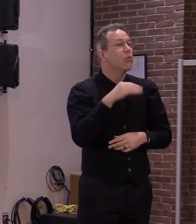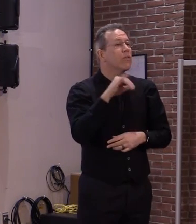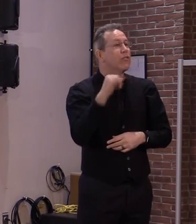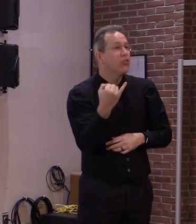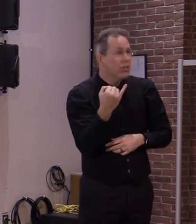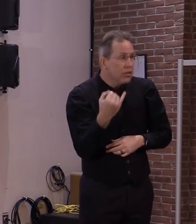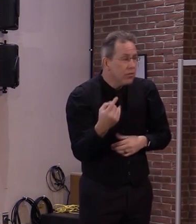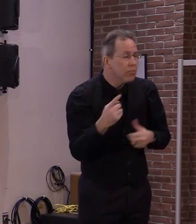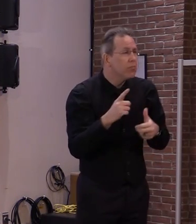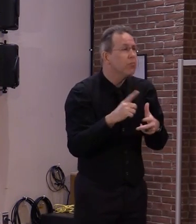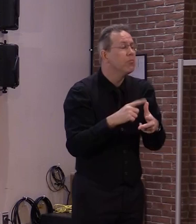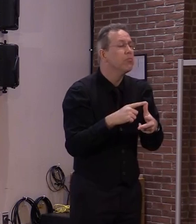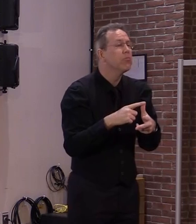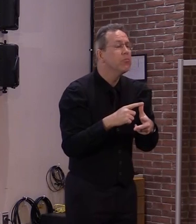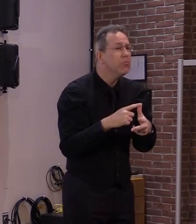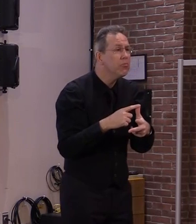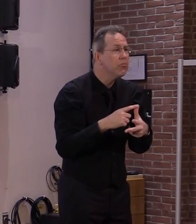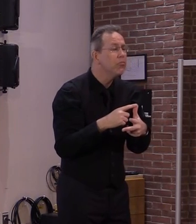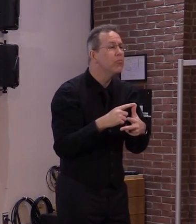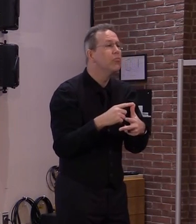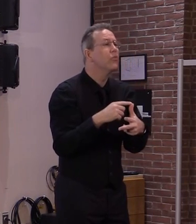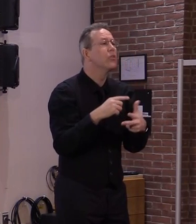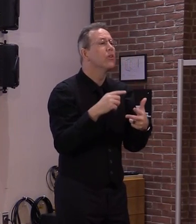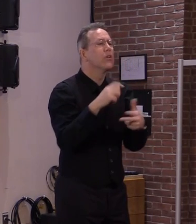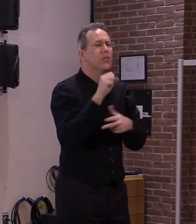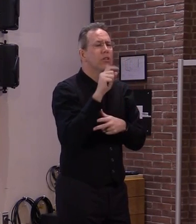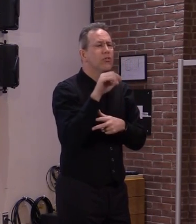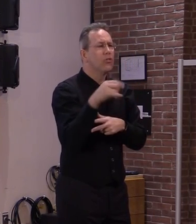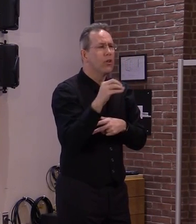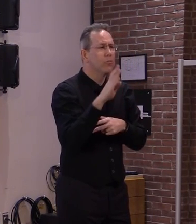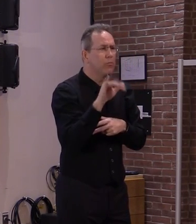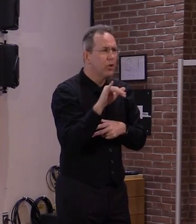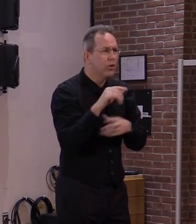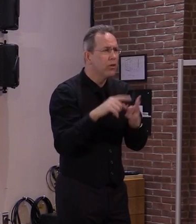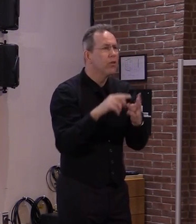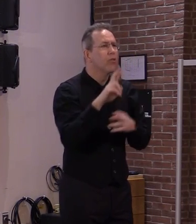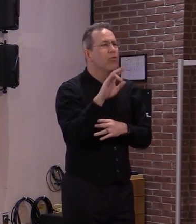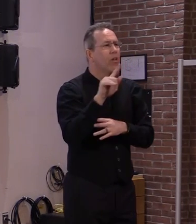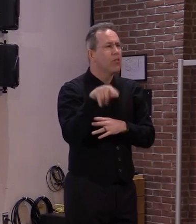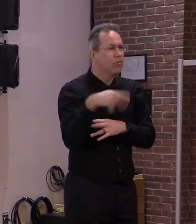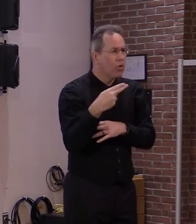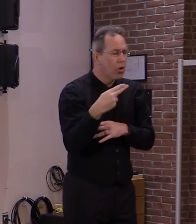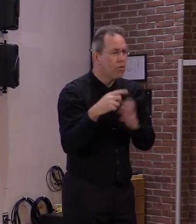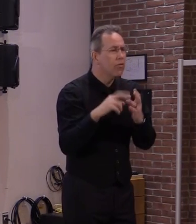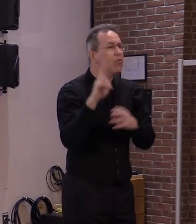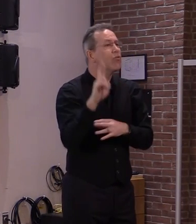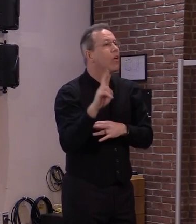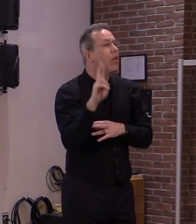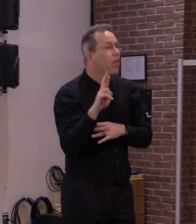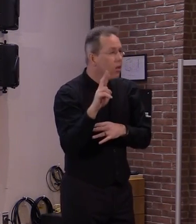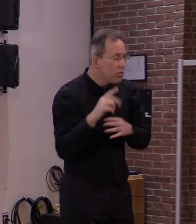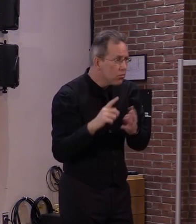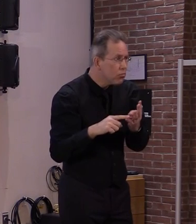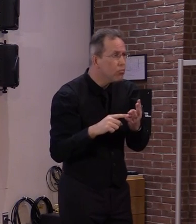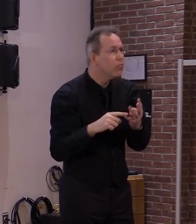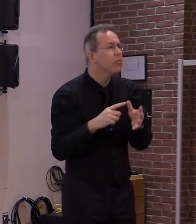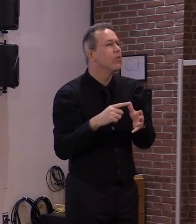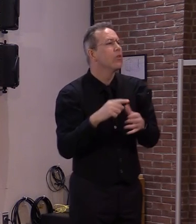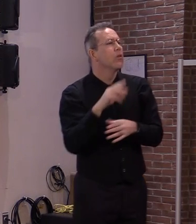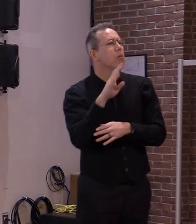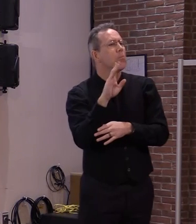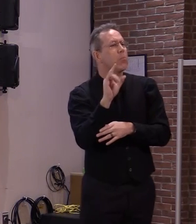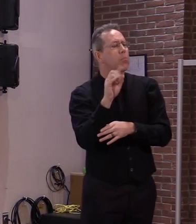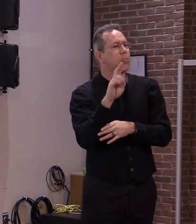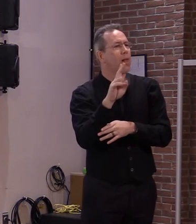Falls. If you would like to reschedule for an earlier appointment, please call our our vaccine call